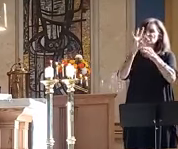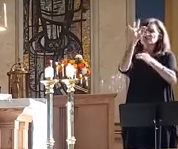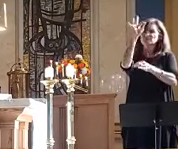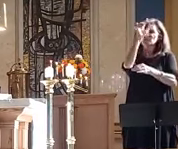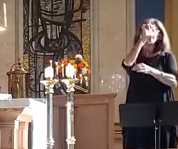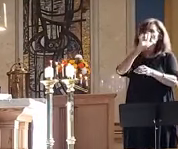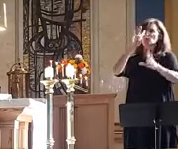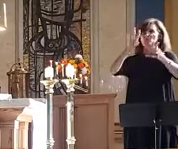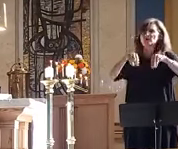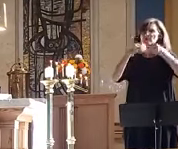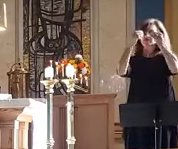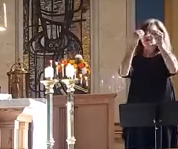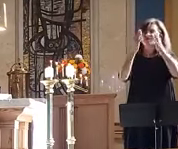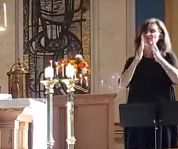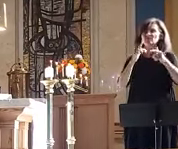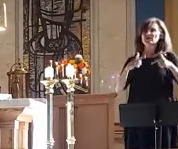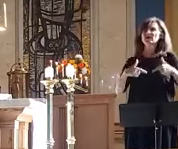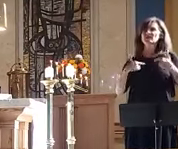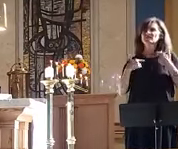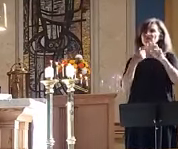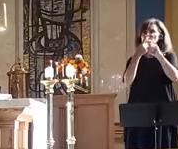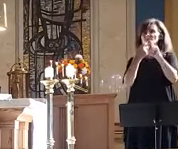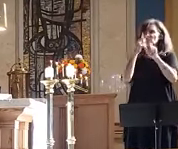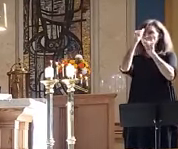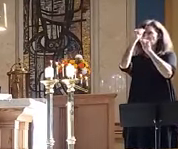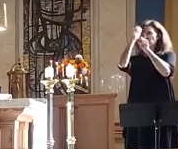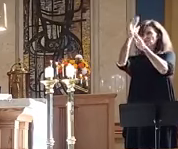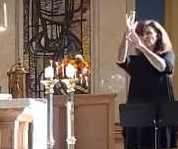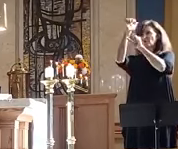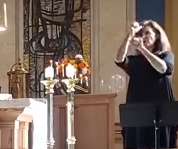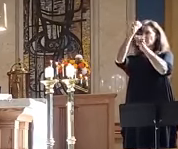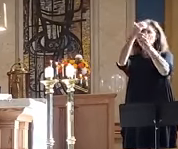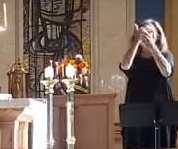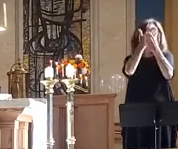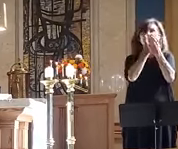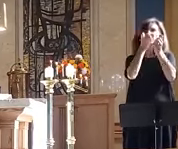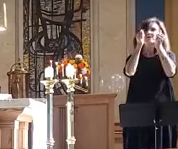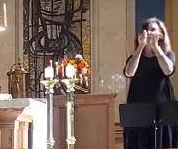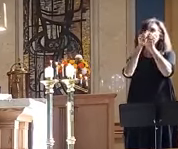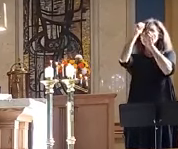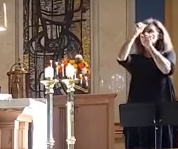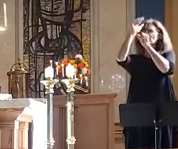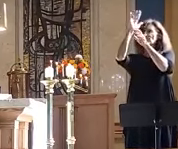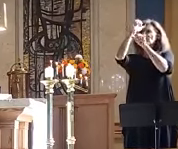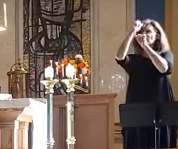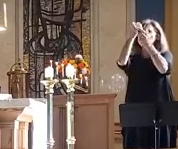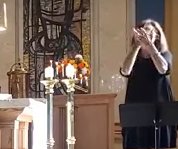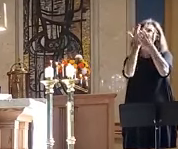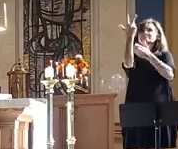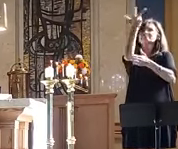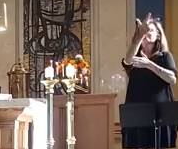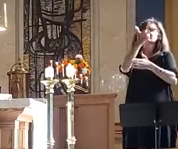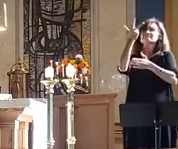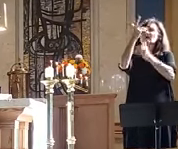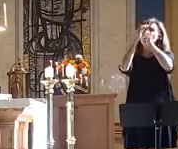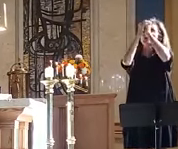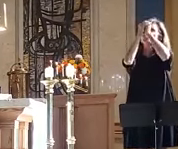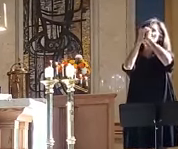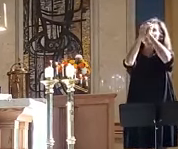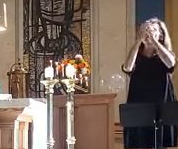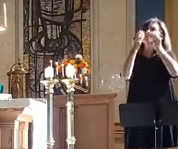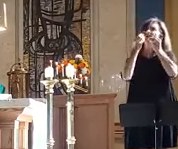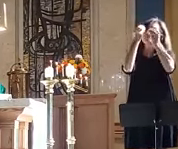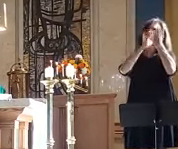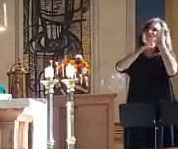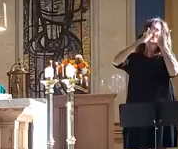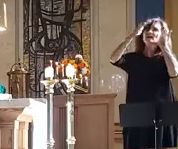Spirit, the Lord, the giver of life, who proceeds from the Father and the Son, who with the Father and the Son is